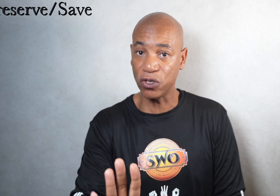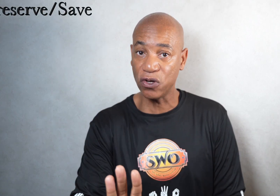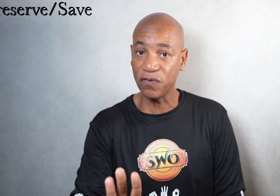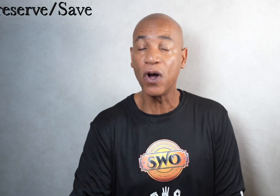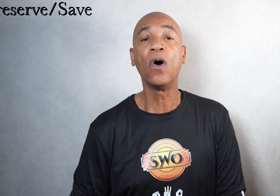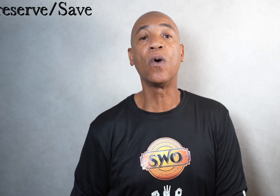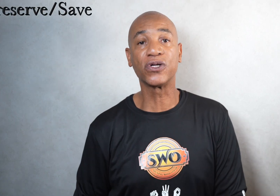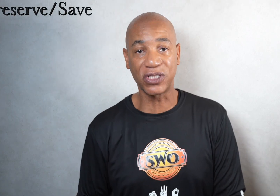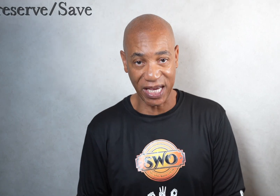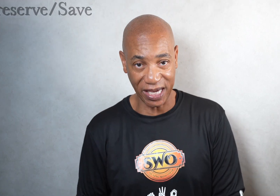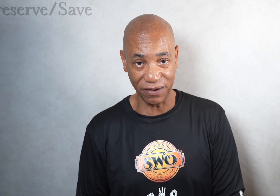preserve or save.